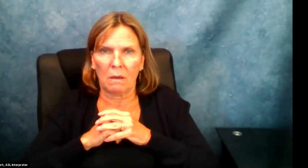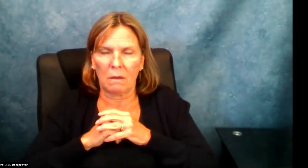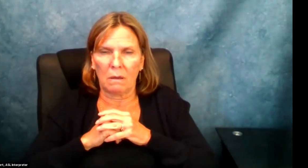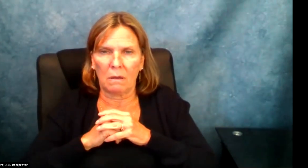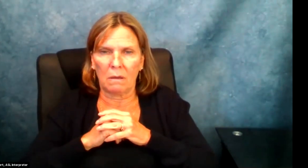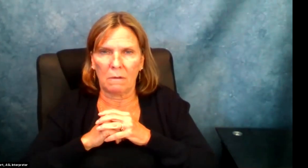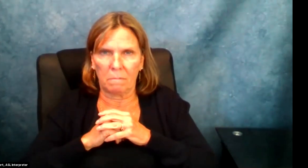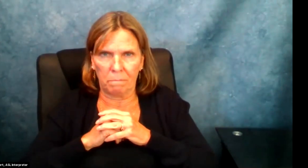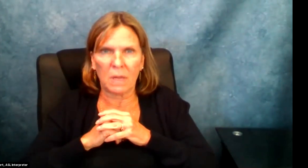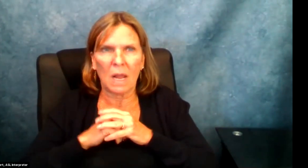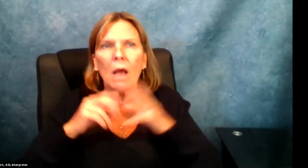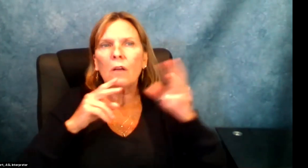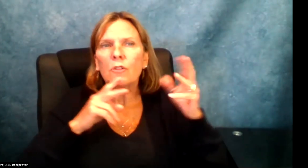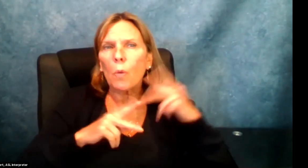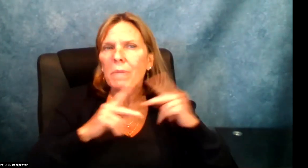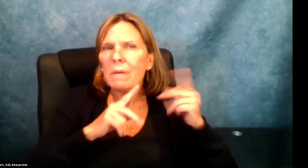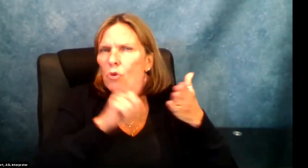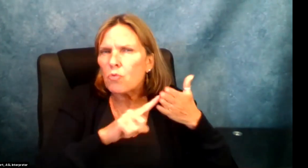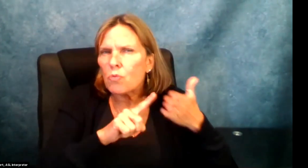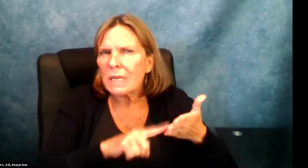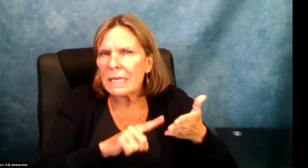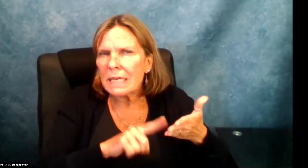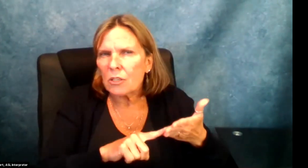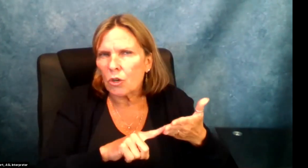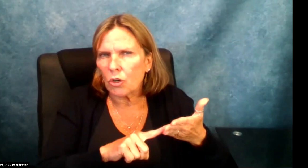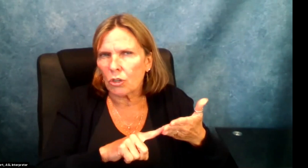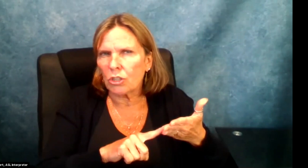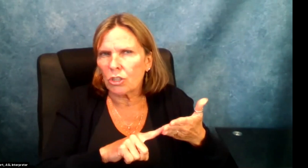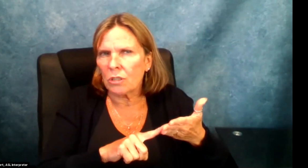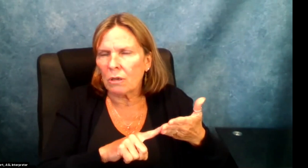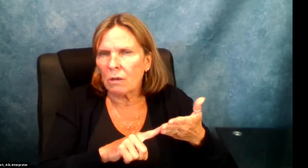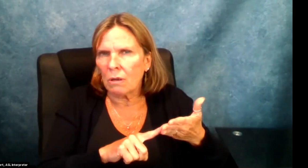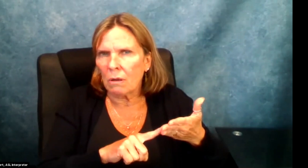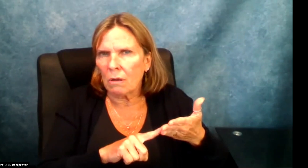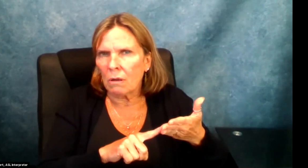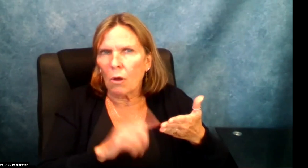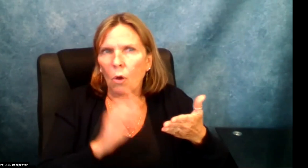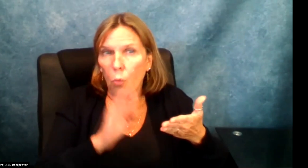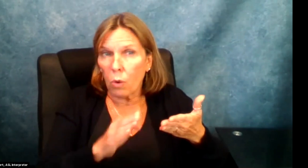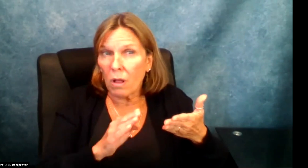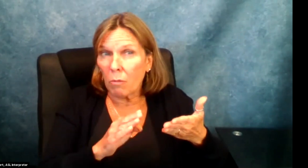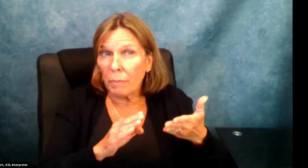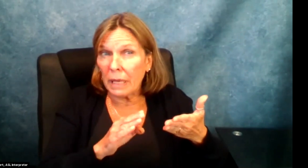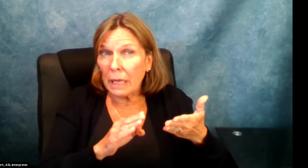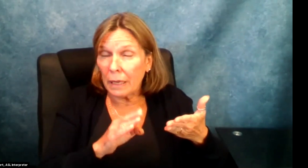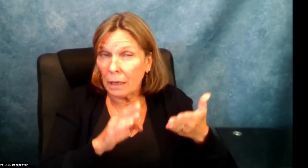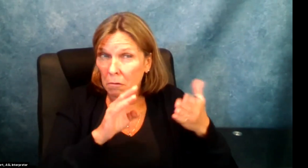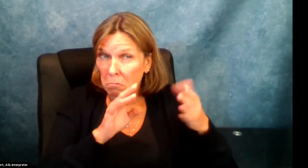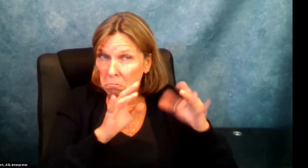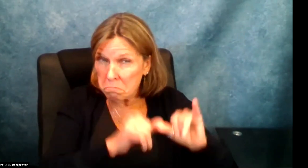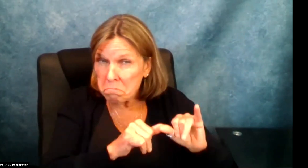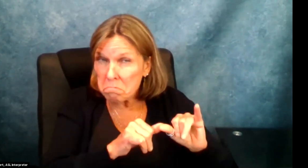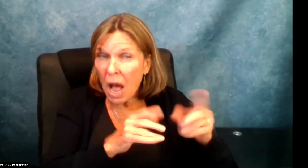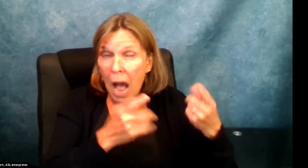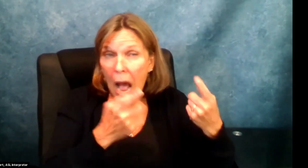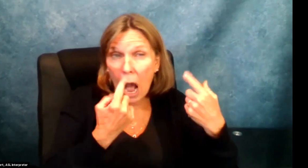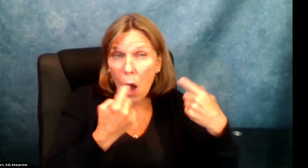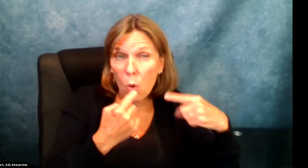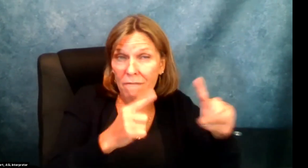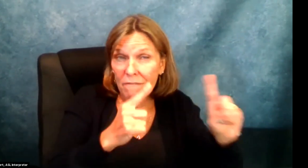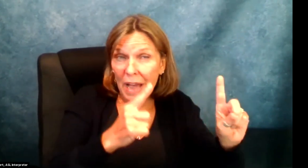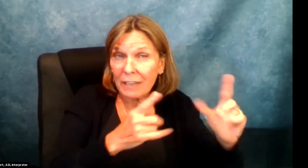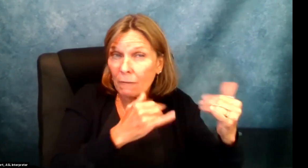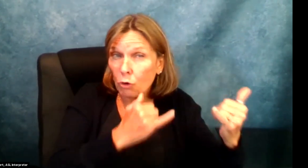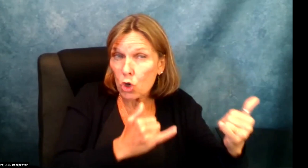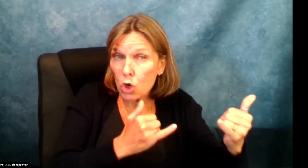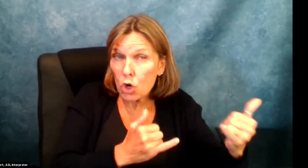who do this research will be gathering over the coming months, as to how effective the current vaccines are at protecting against the